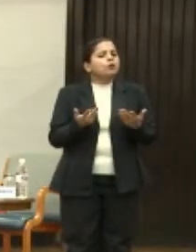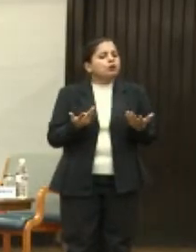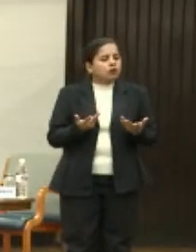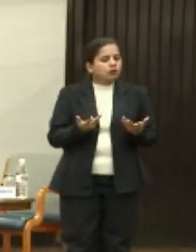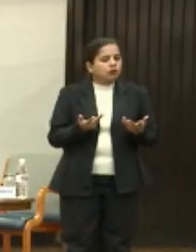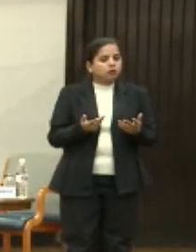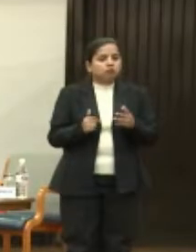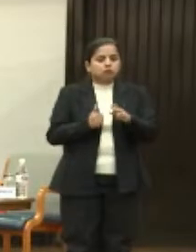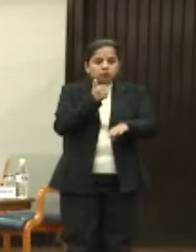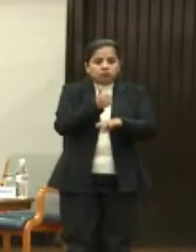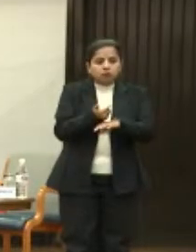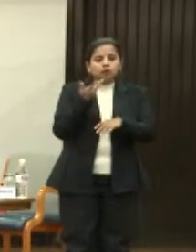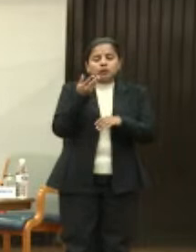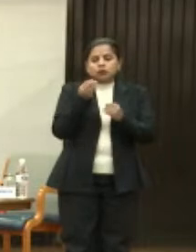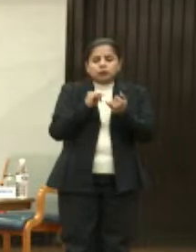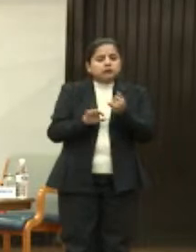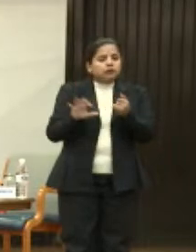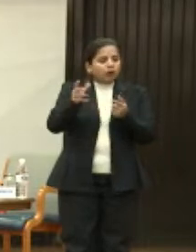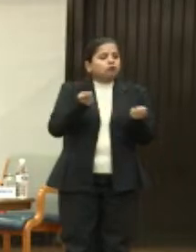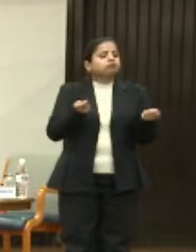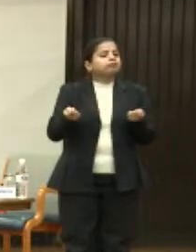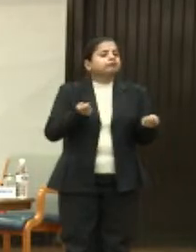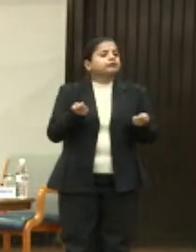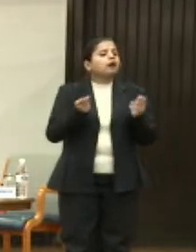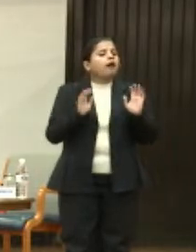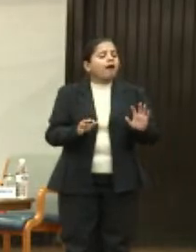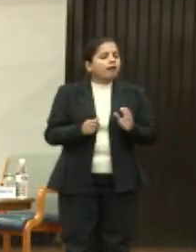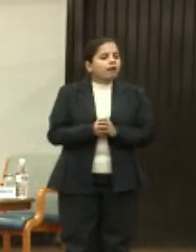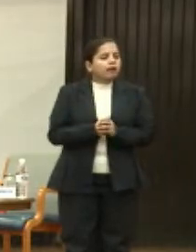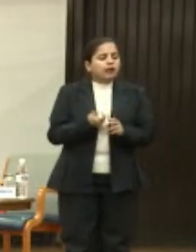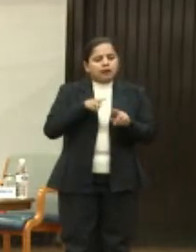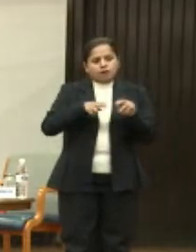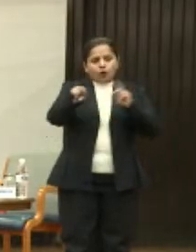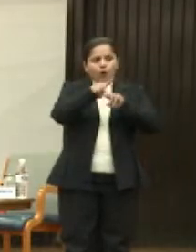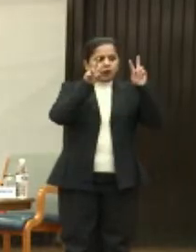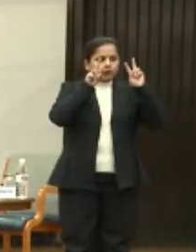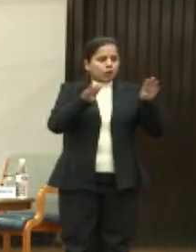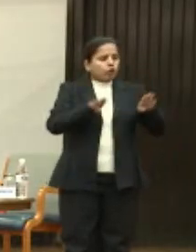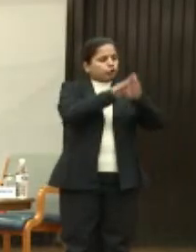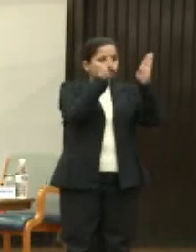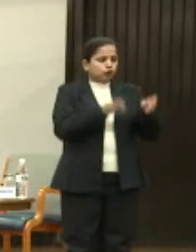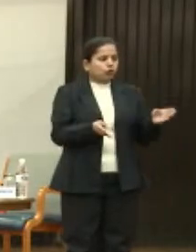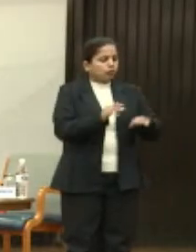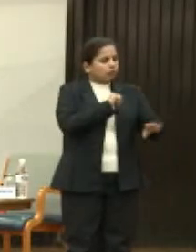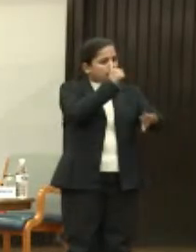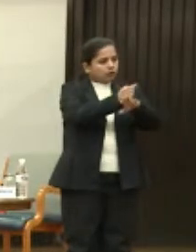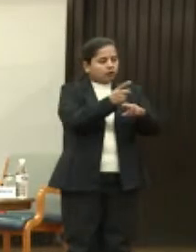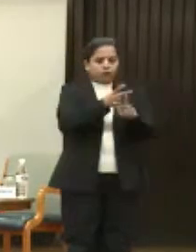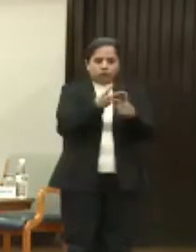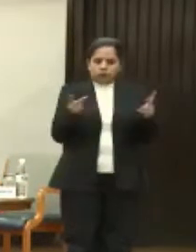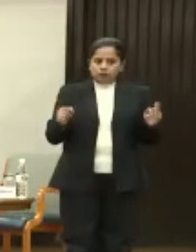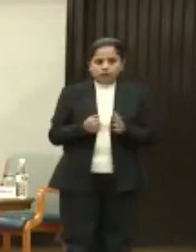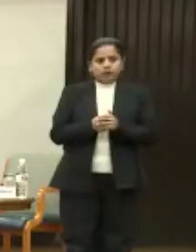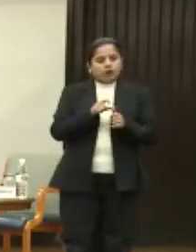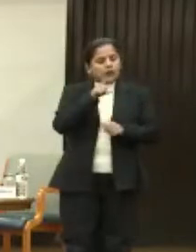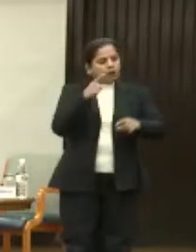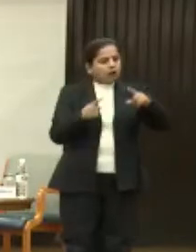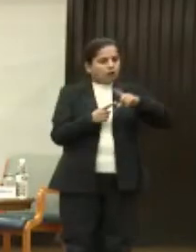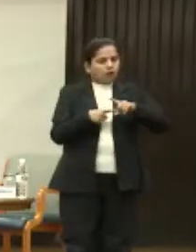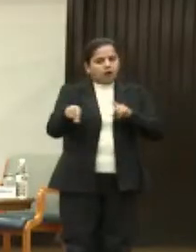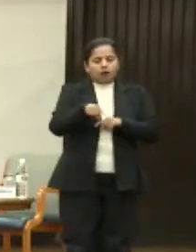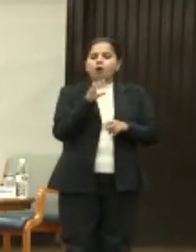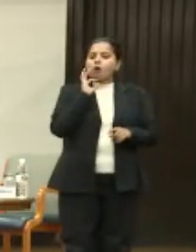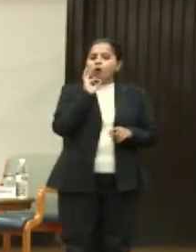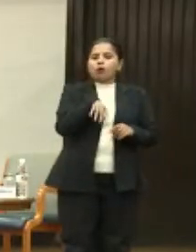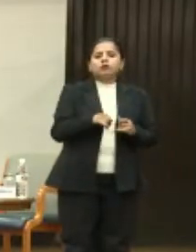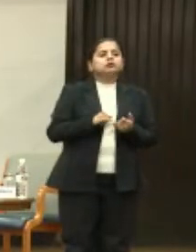administered by states? If you look at the Shops and Establishments Act, And if you look at the orders that